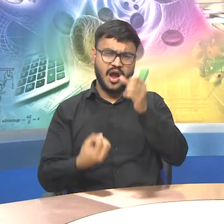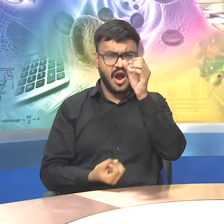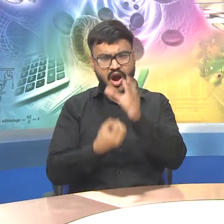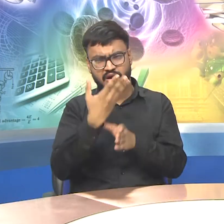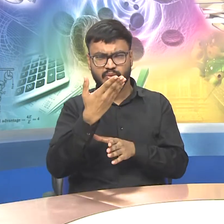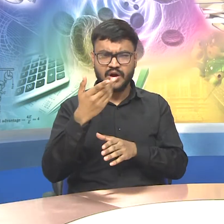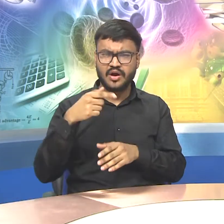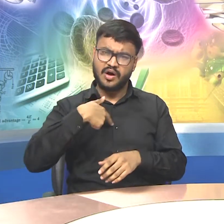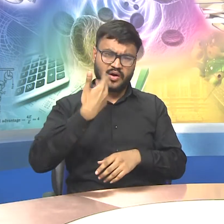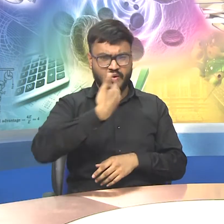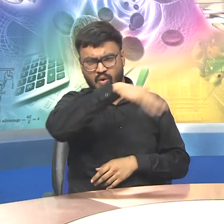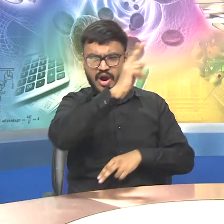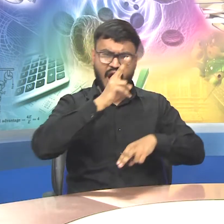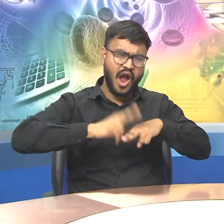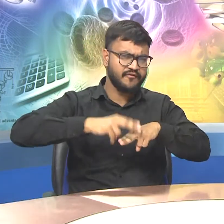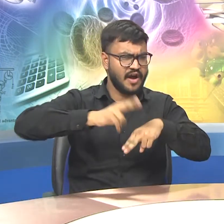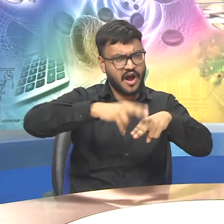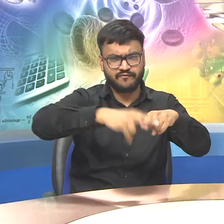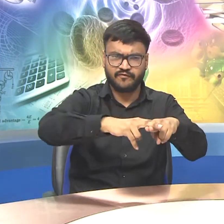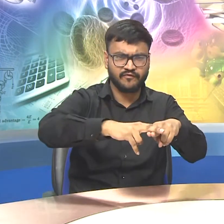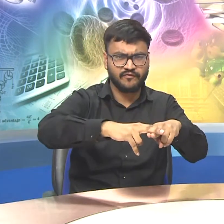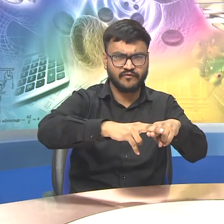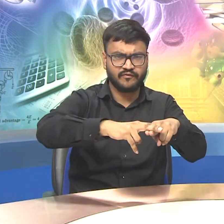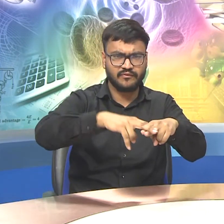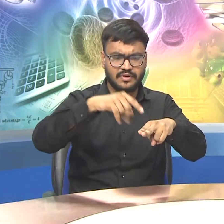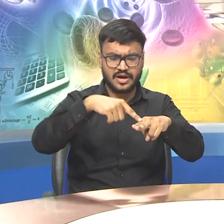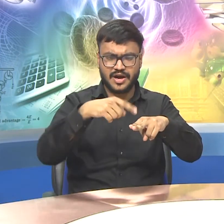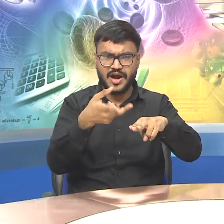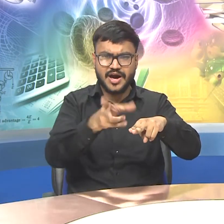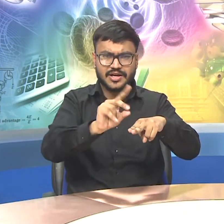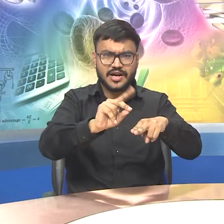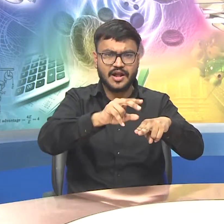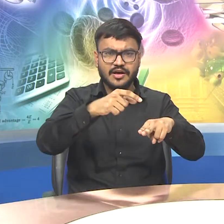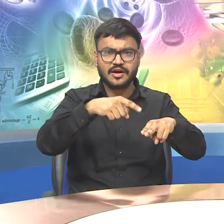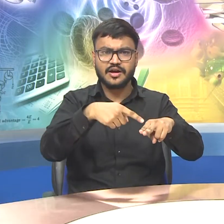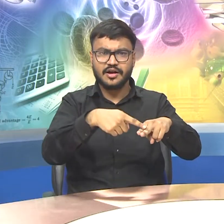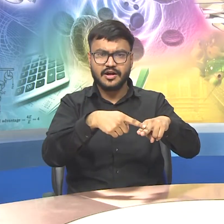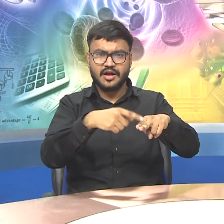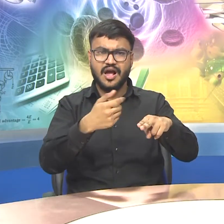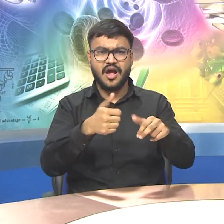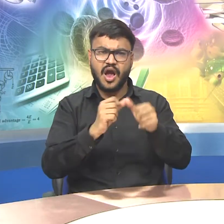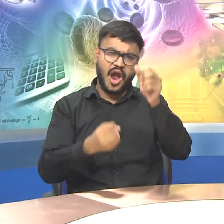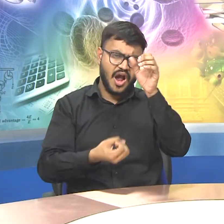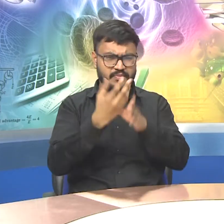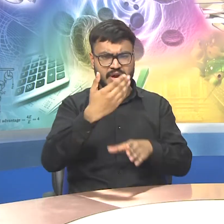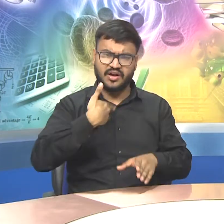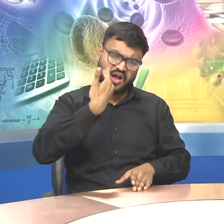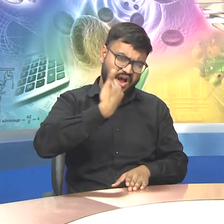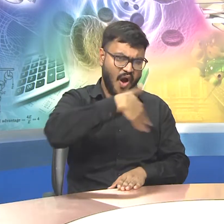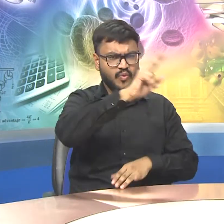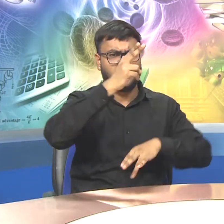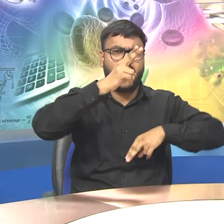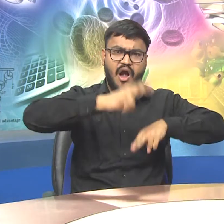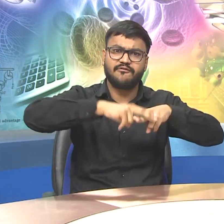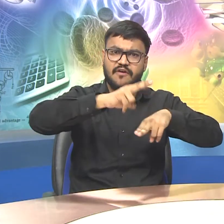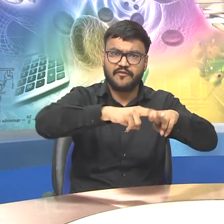For example, we can look about the sentence, I go to association every Friday.